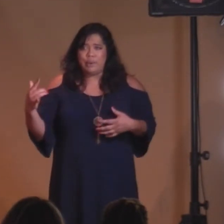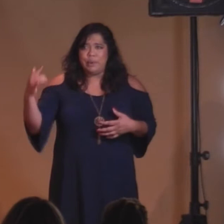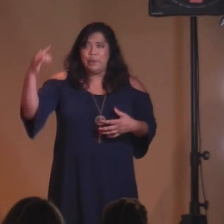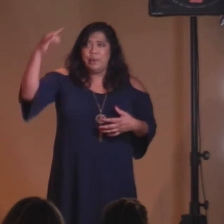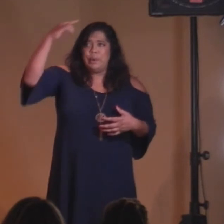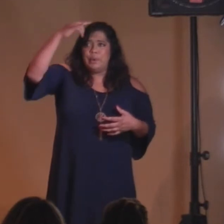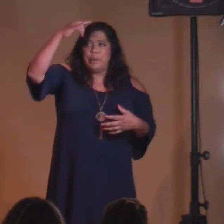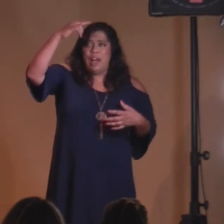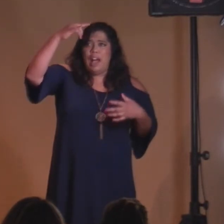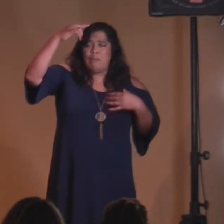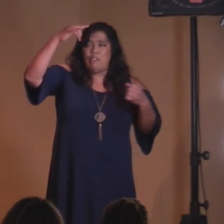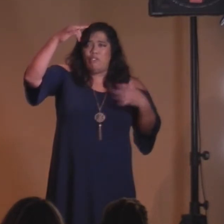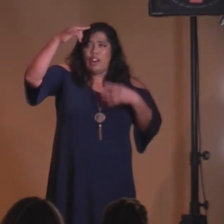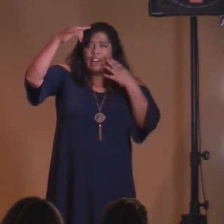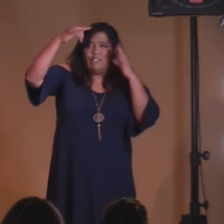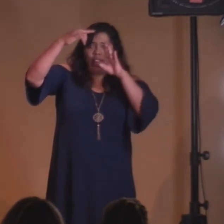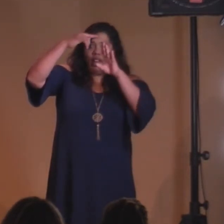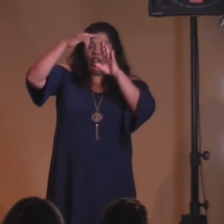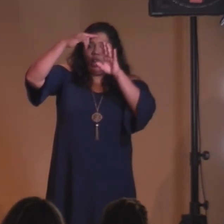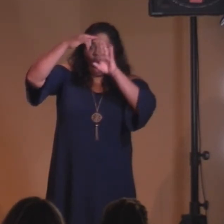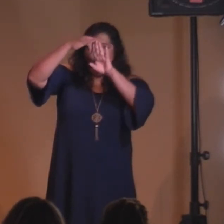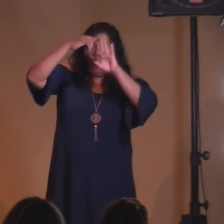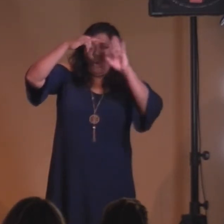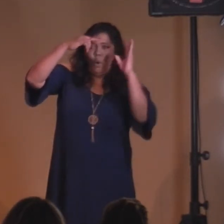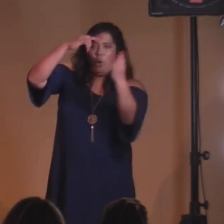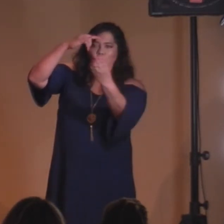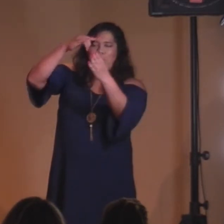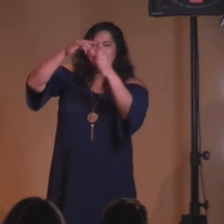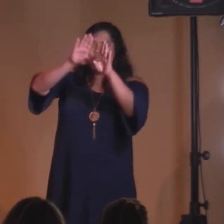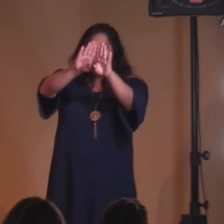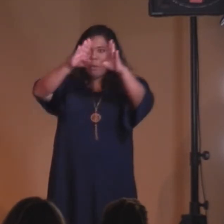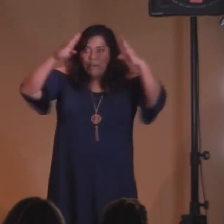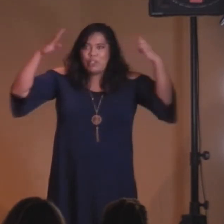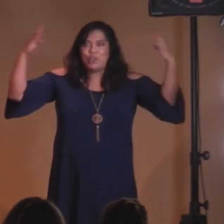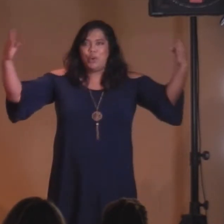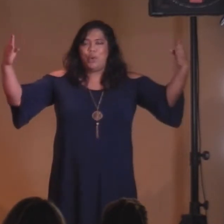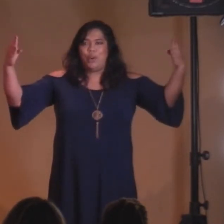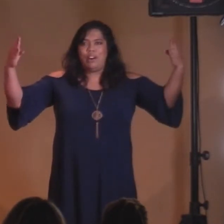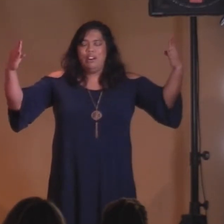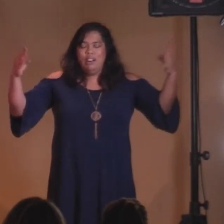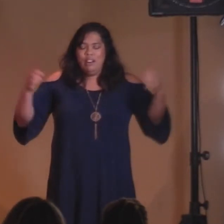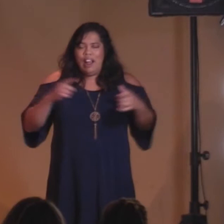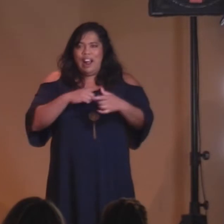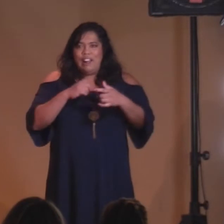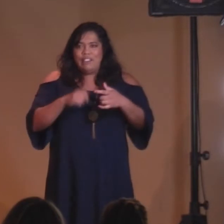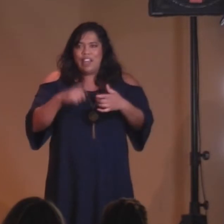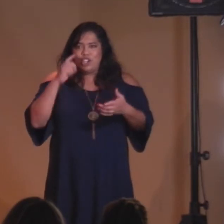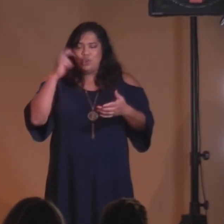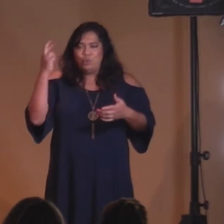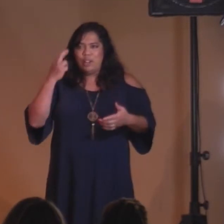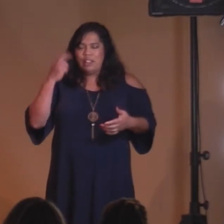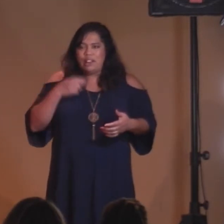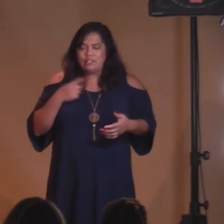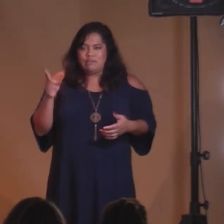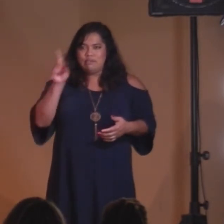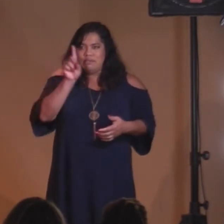says, you know, when they open the door, you realize this is the first time you have ever been on a plane with the door open.